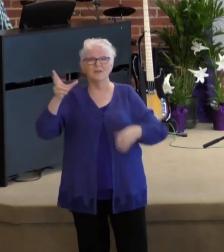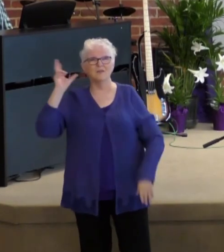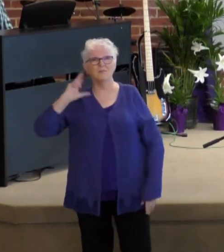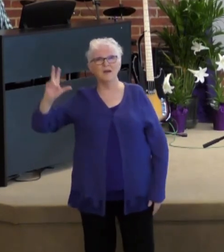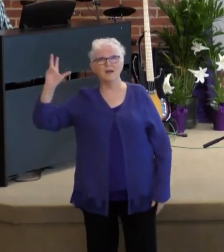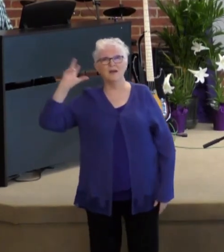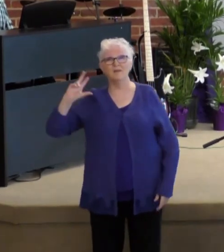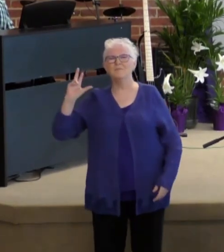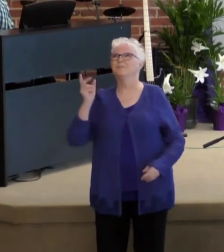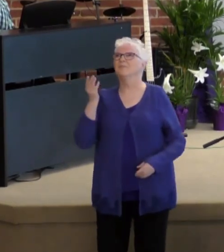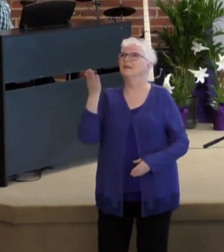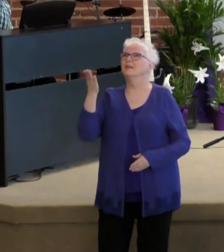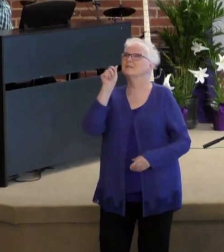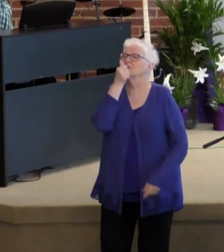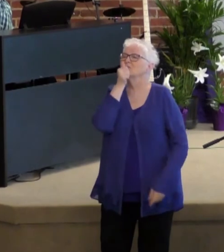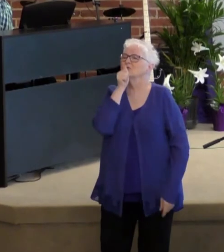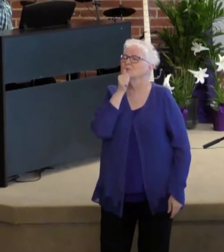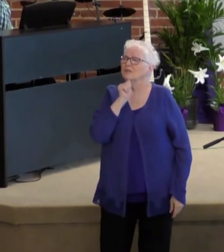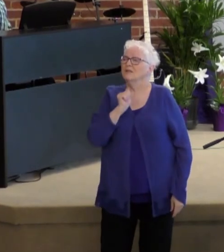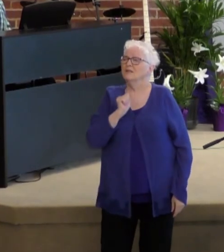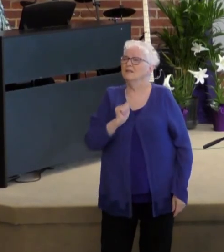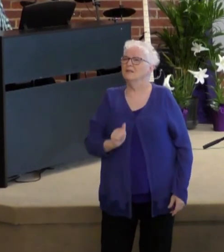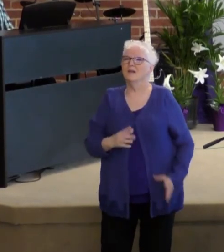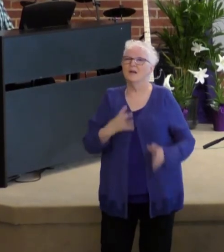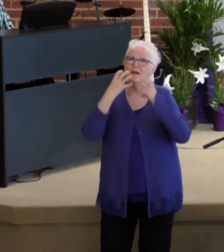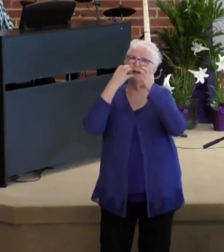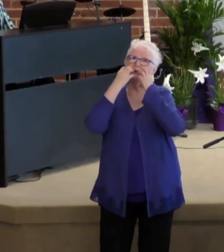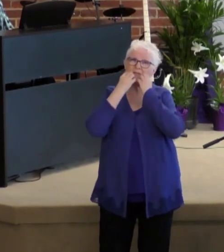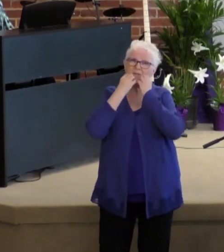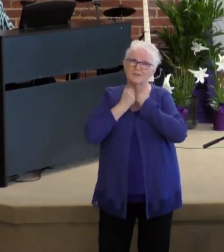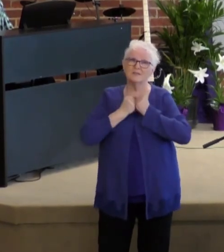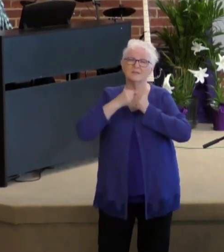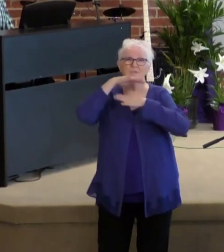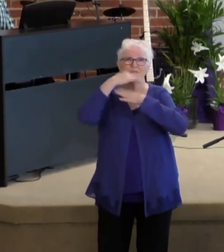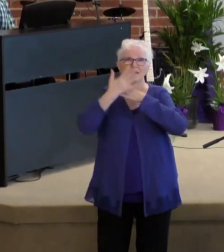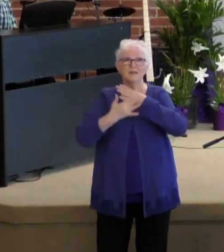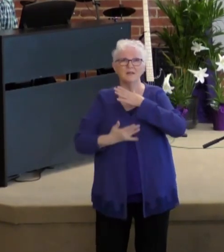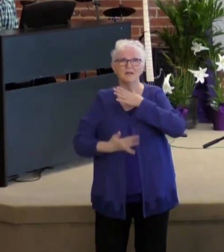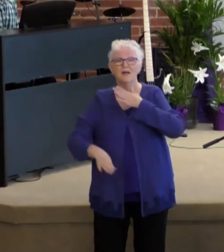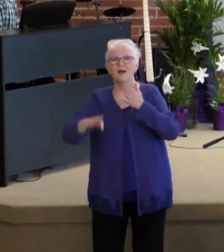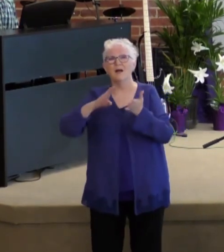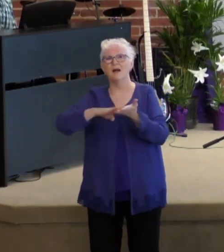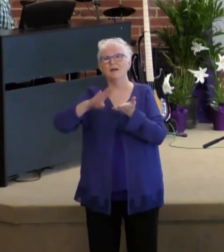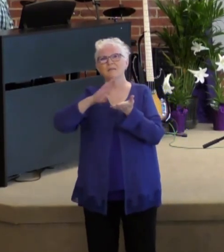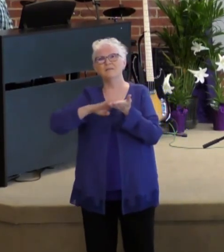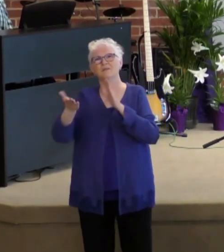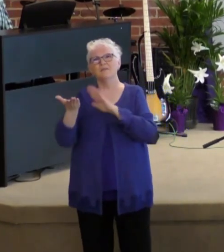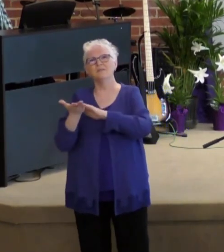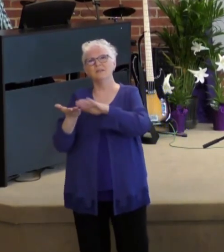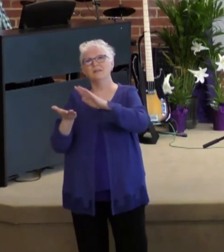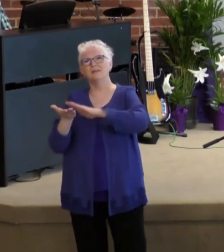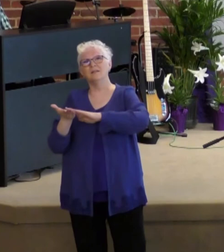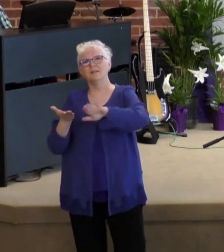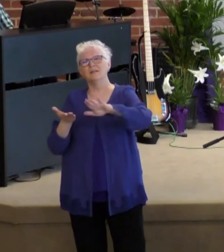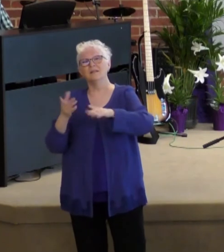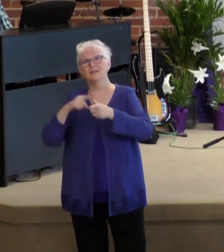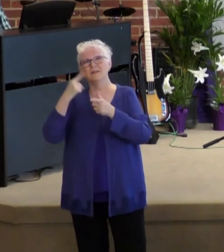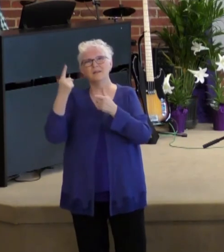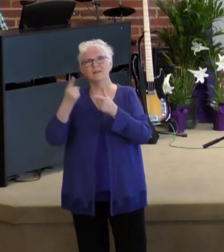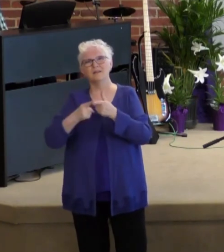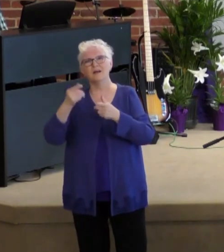I heard about his groaning, of his precious blood